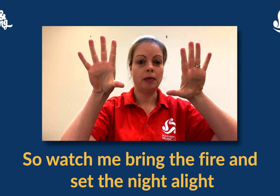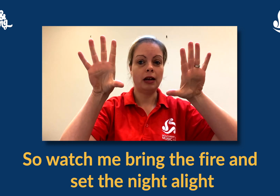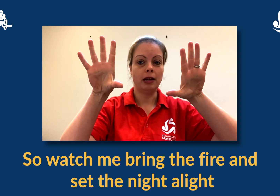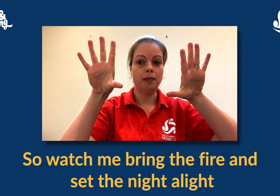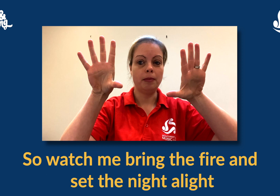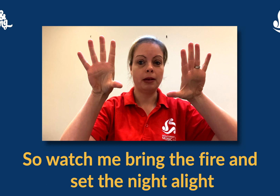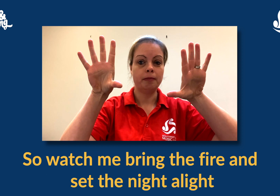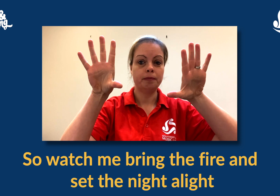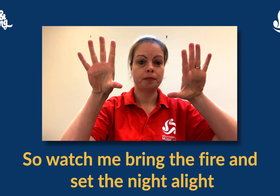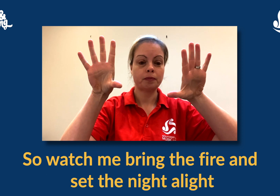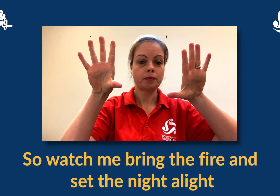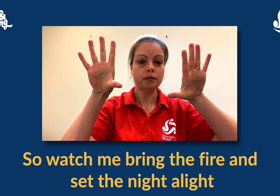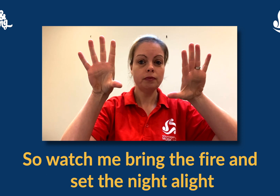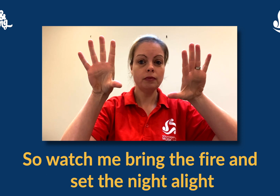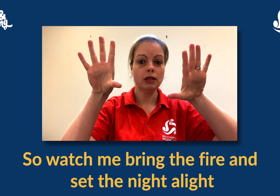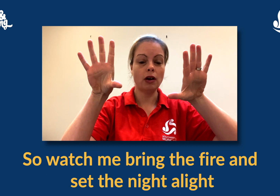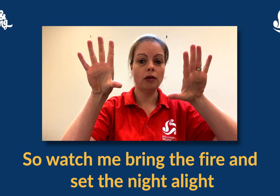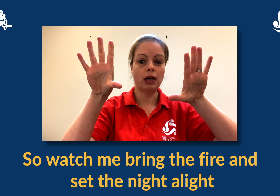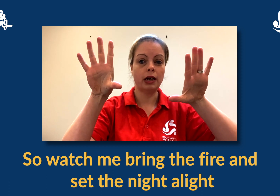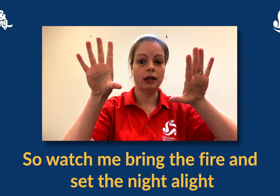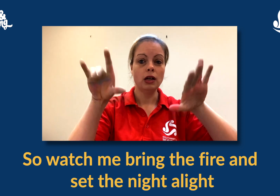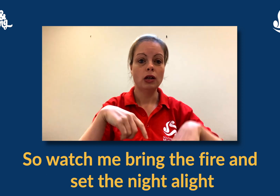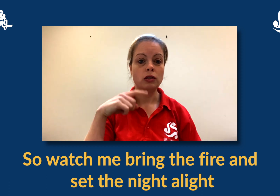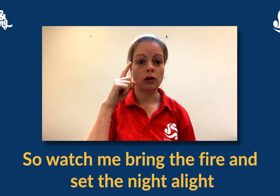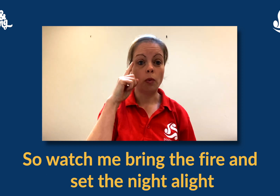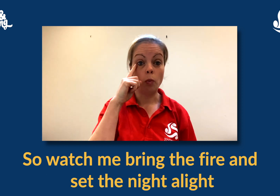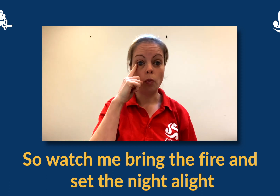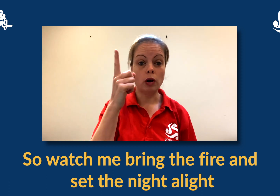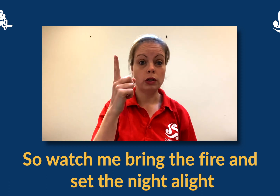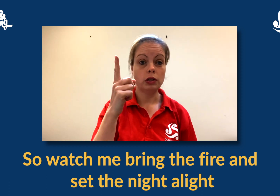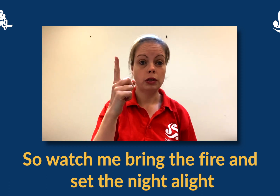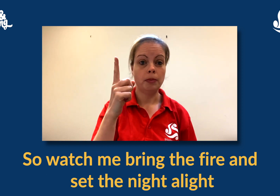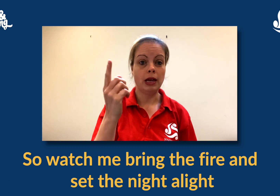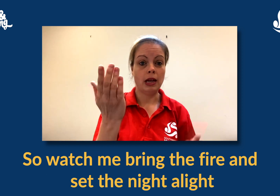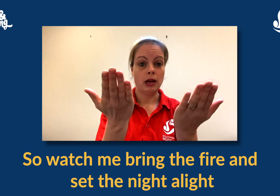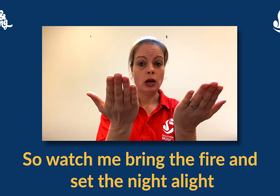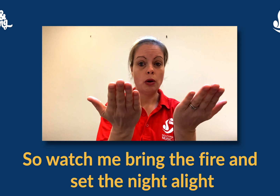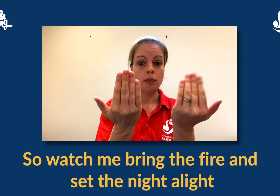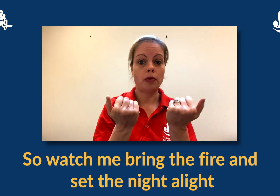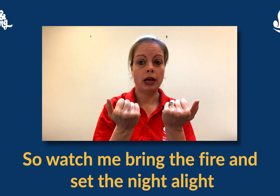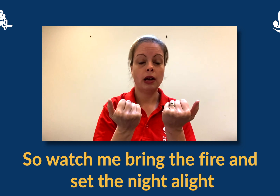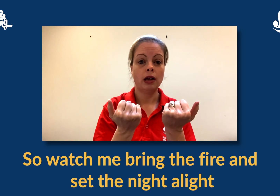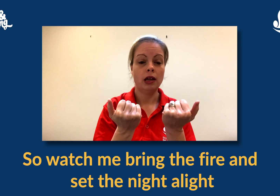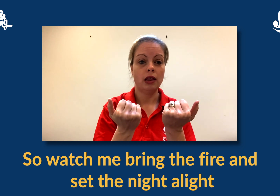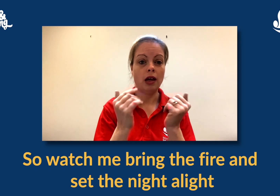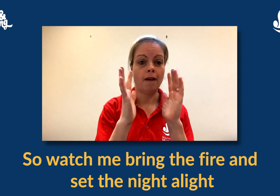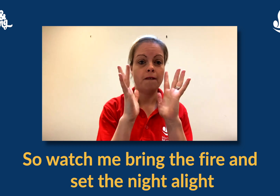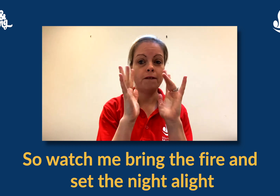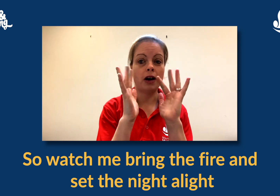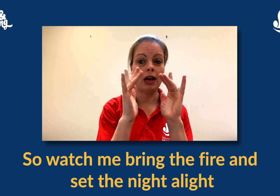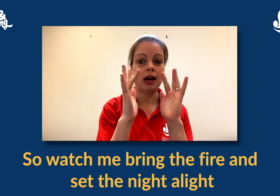like a big light beaming. The whole line, so watch me bring